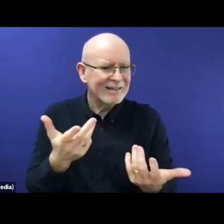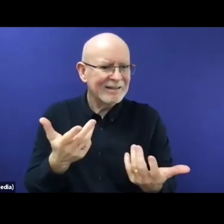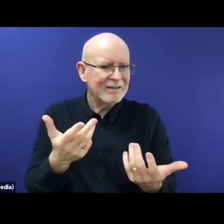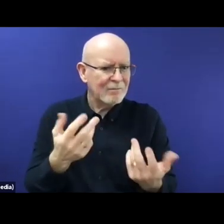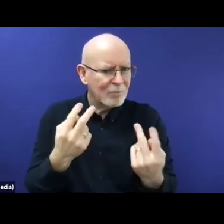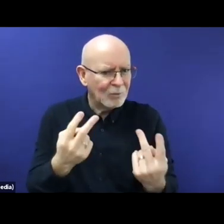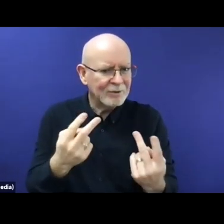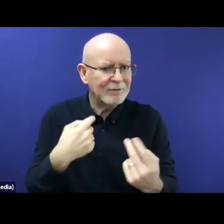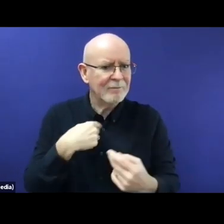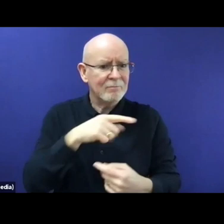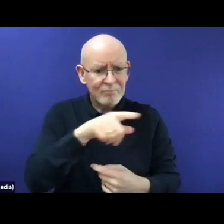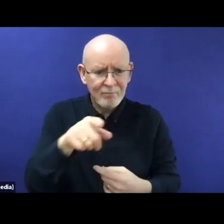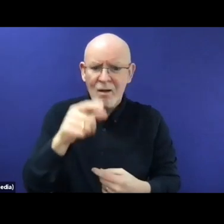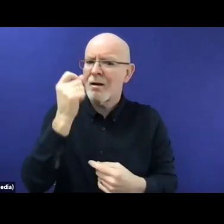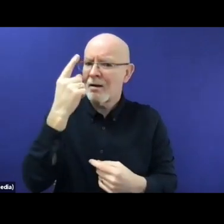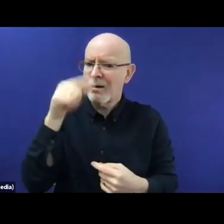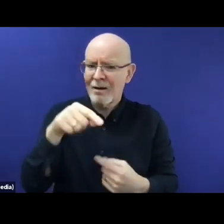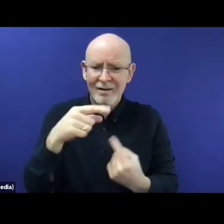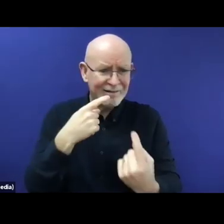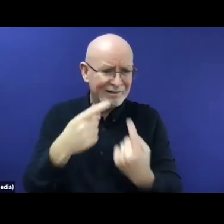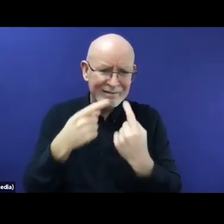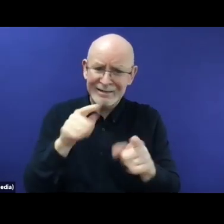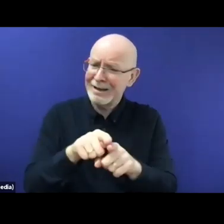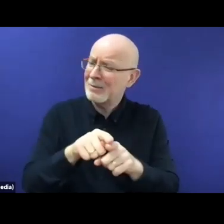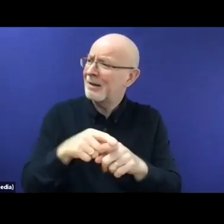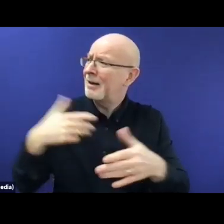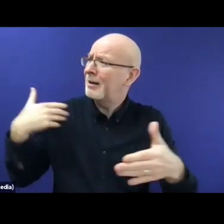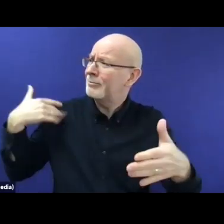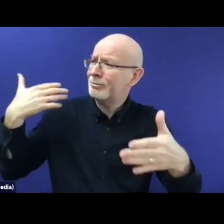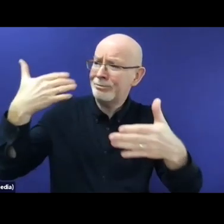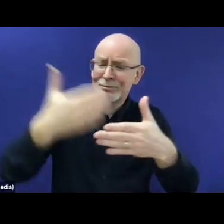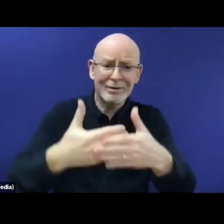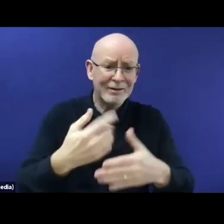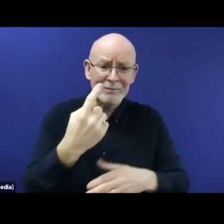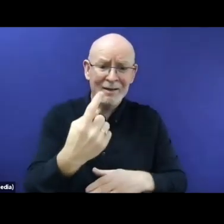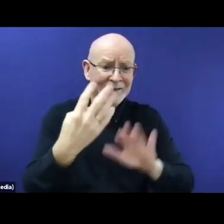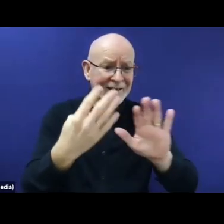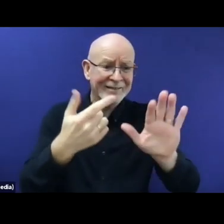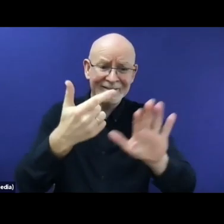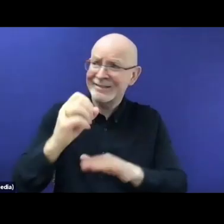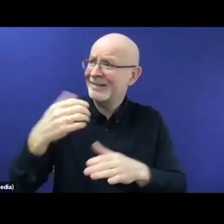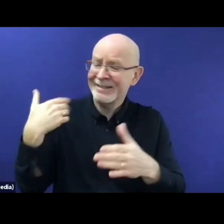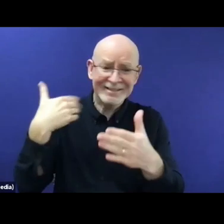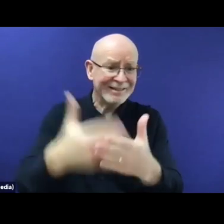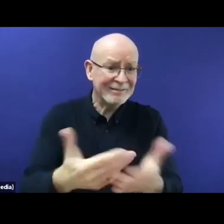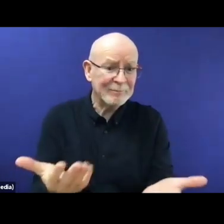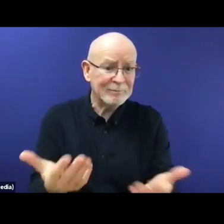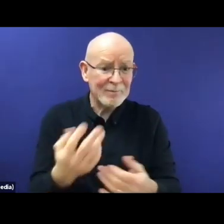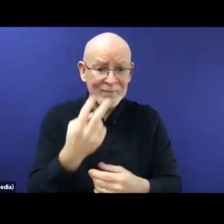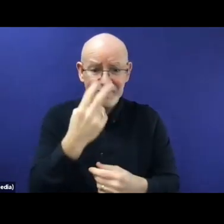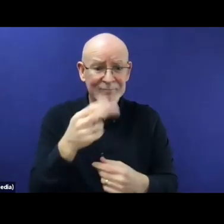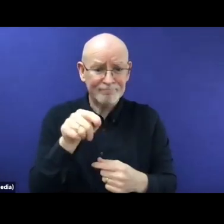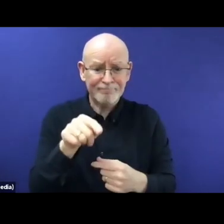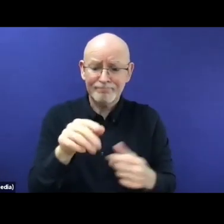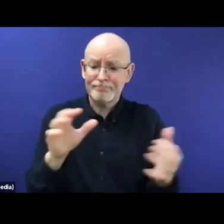seeks to link the two by involving a far greater range of actors. For the first time, we have big